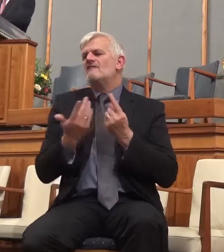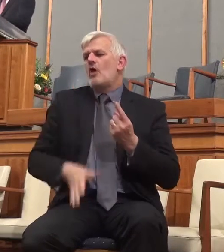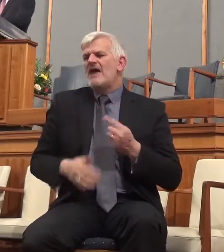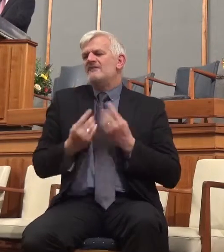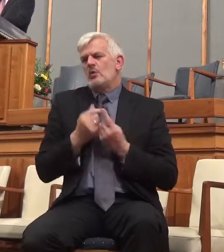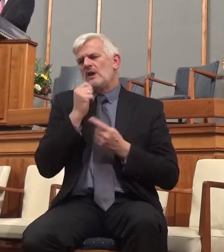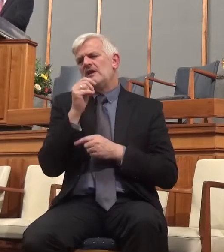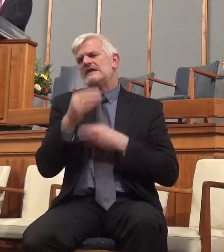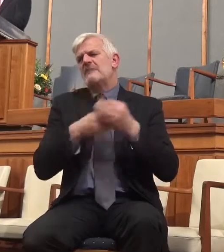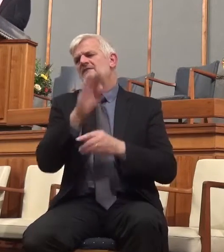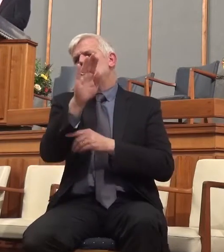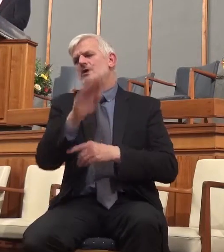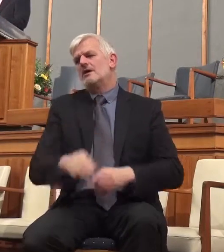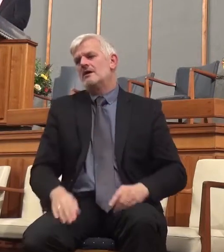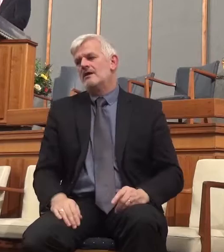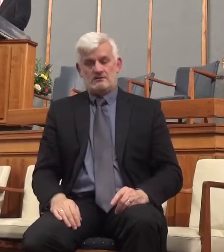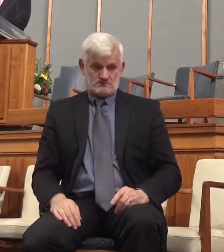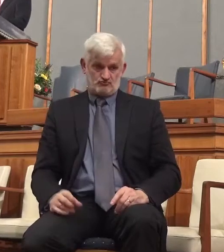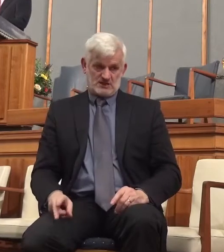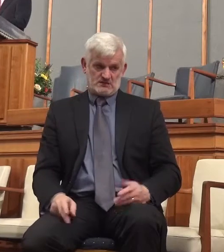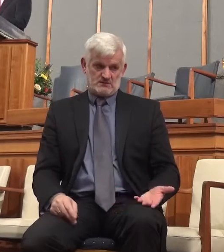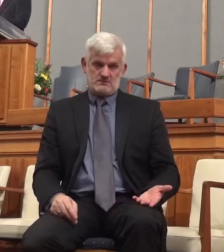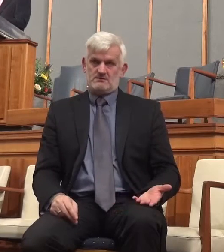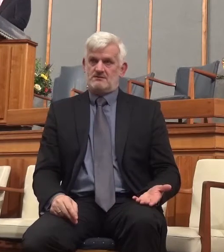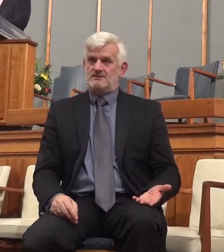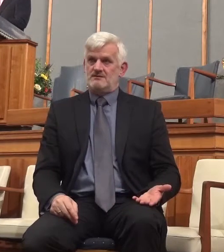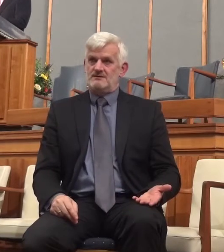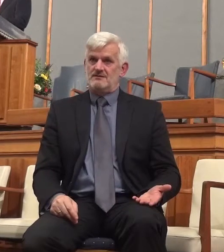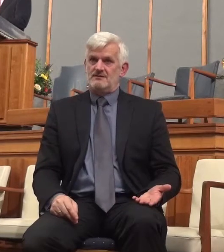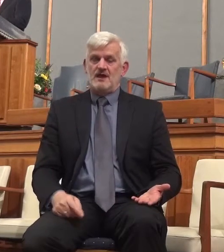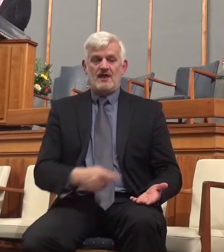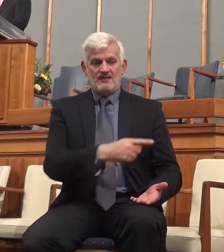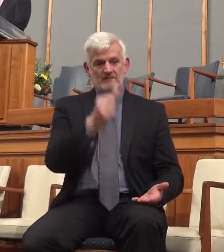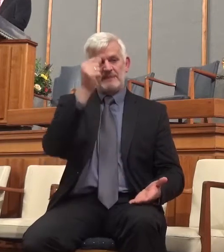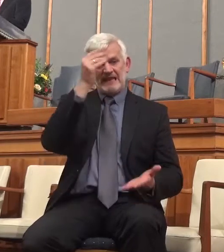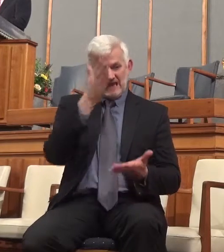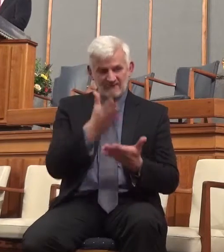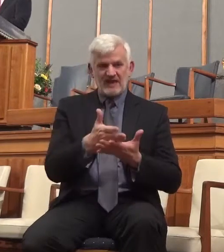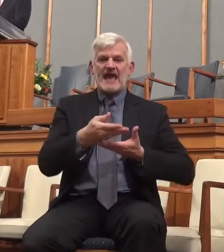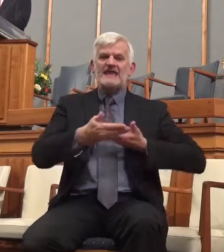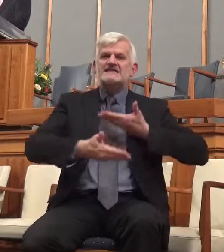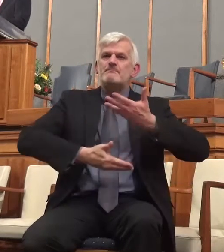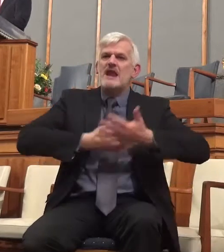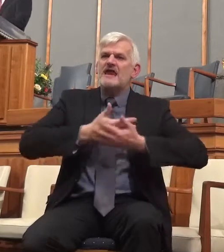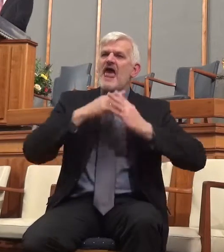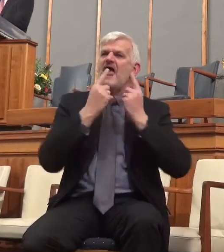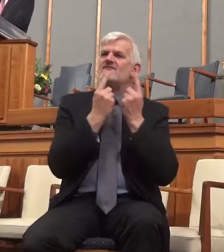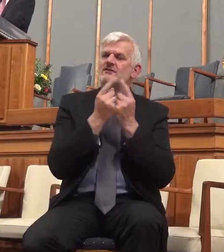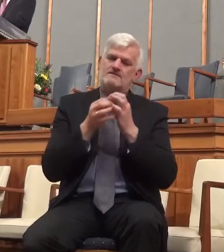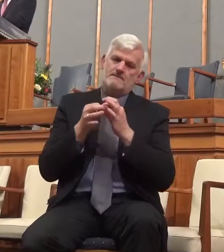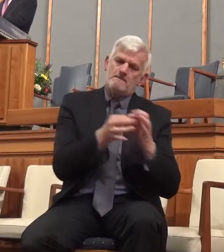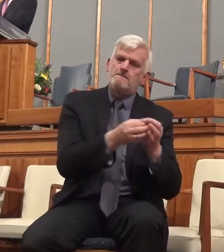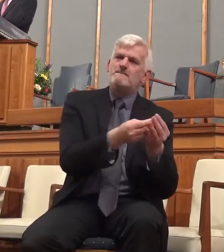lot. The belief that everything can be explained in material terms. So you don't